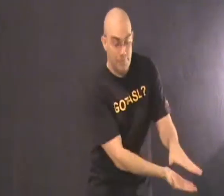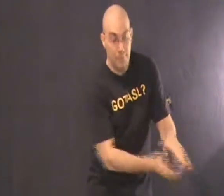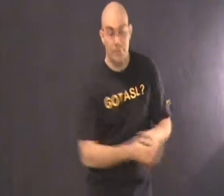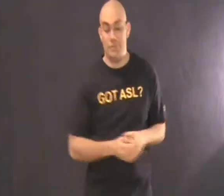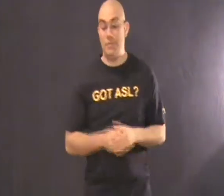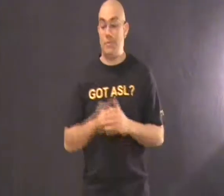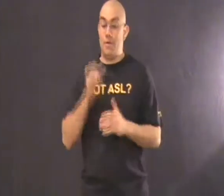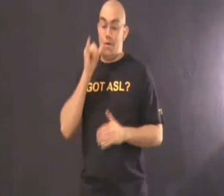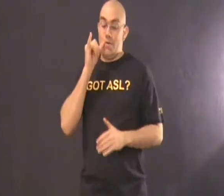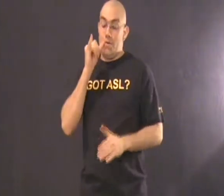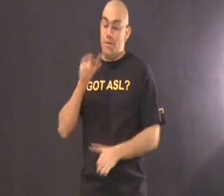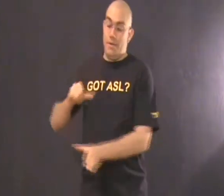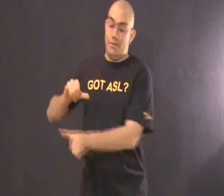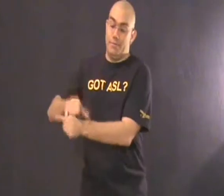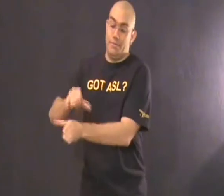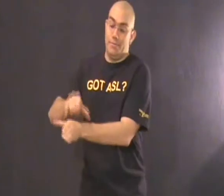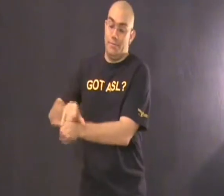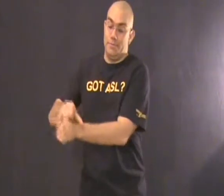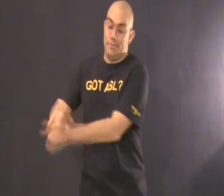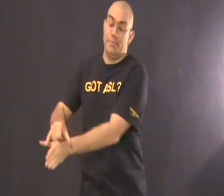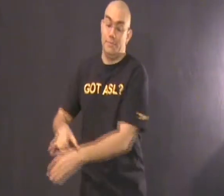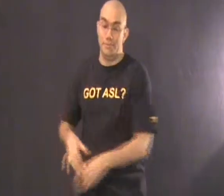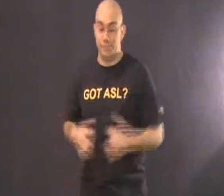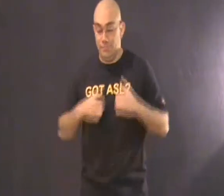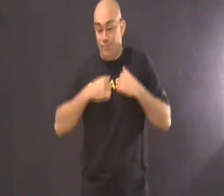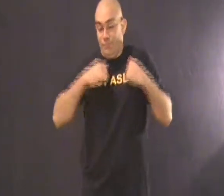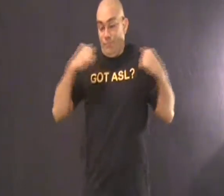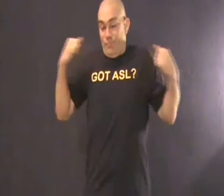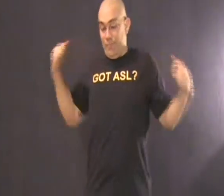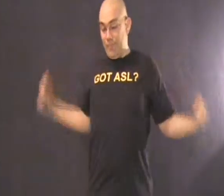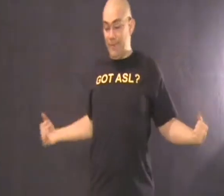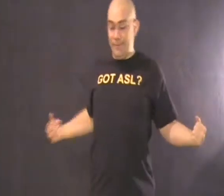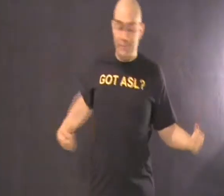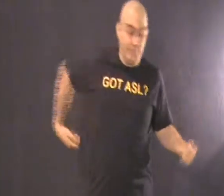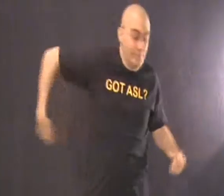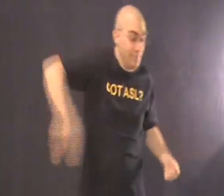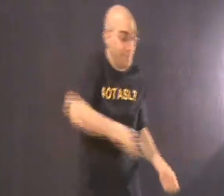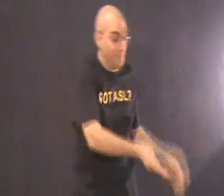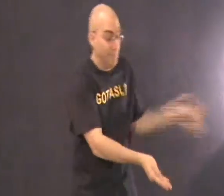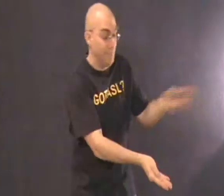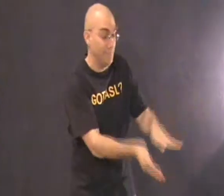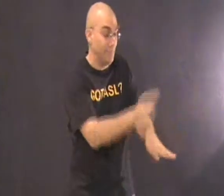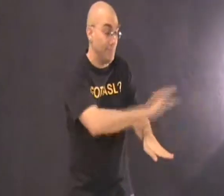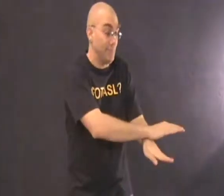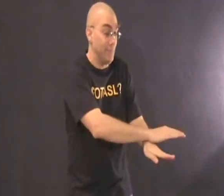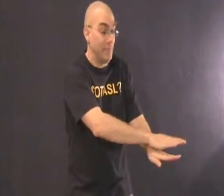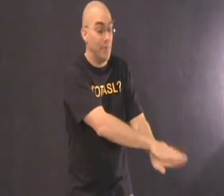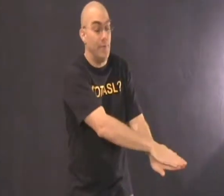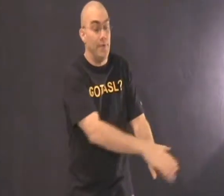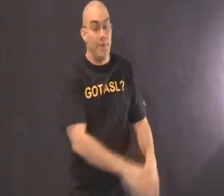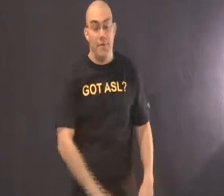put away its little book, put its pipe down, took off the cigar jacket,